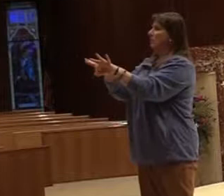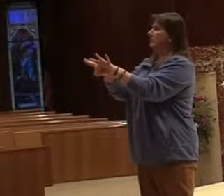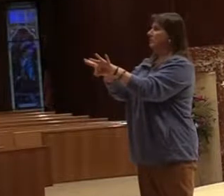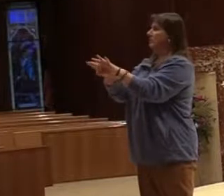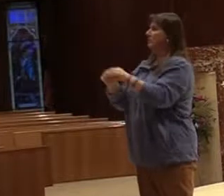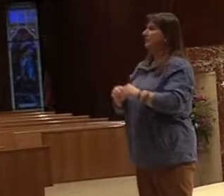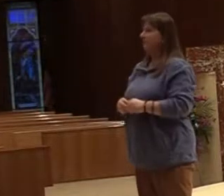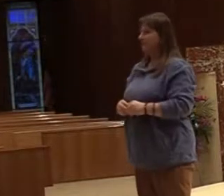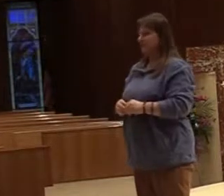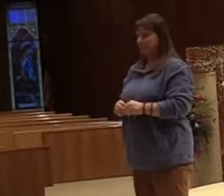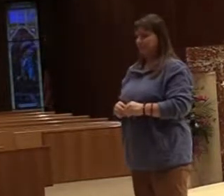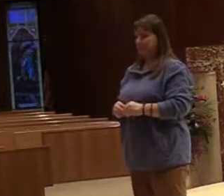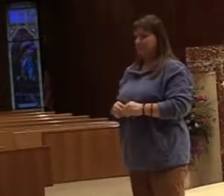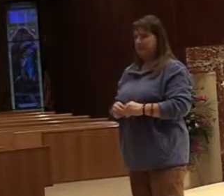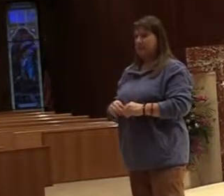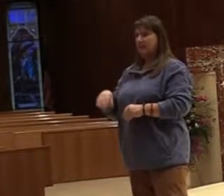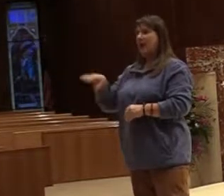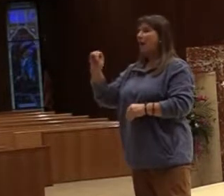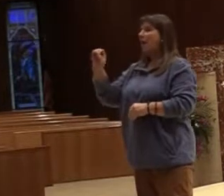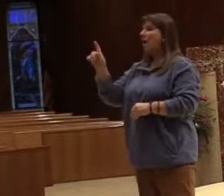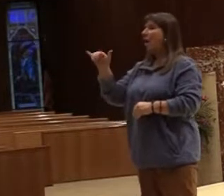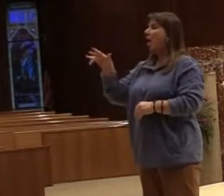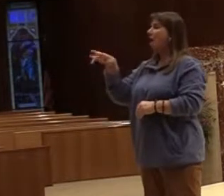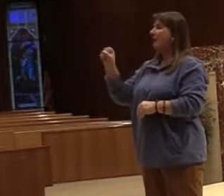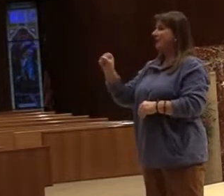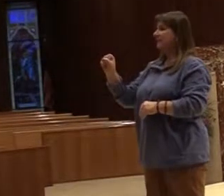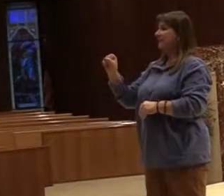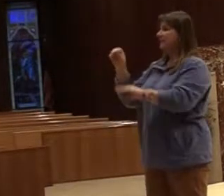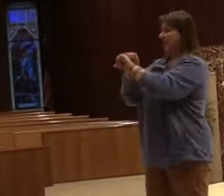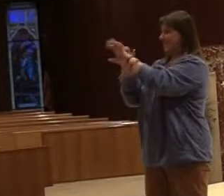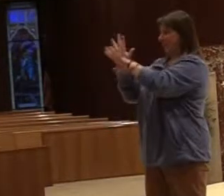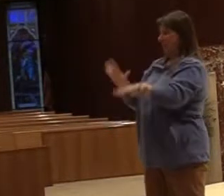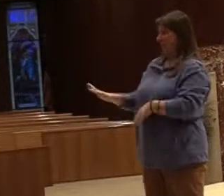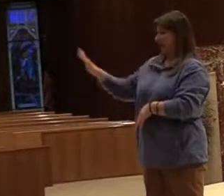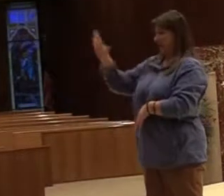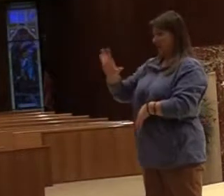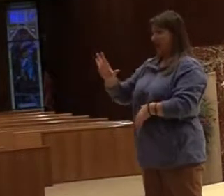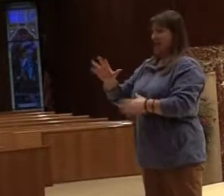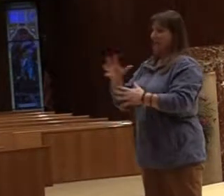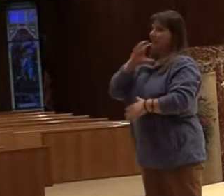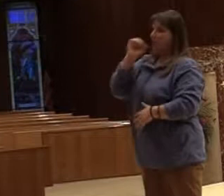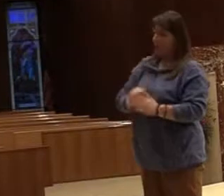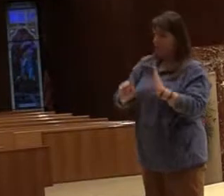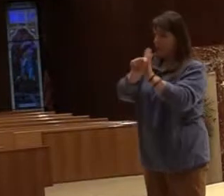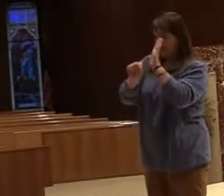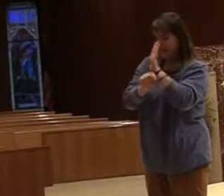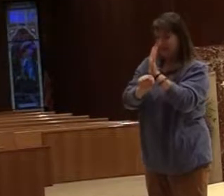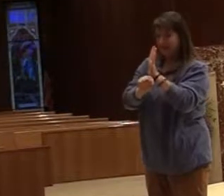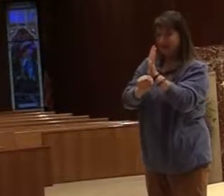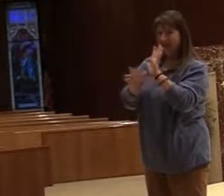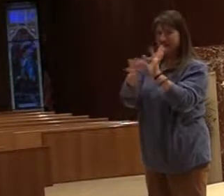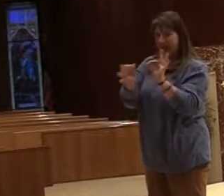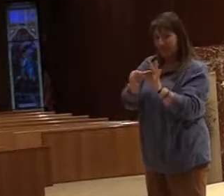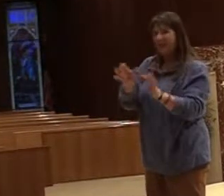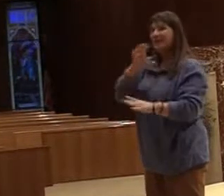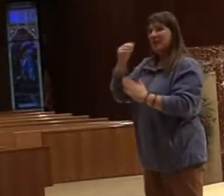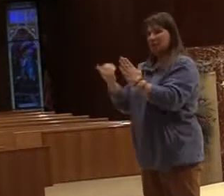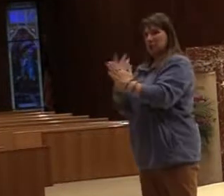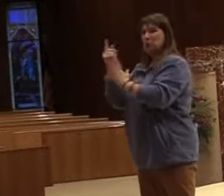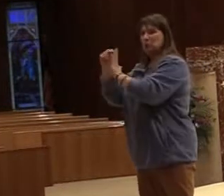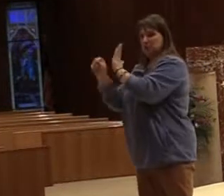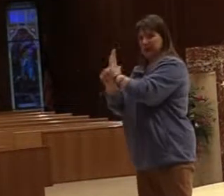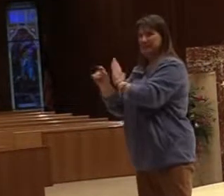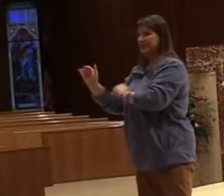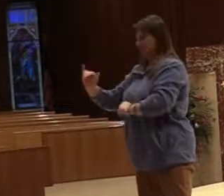The Mount of Olives has a lot of Old Testament references as well as New Testament references. In the Old Testament, the Mount of Olives is